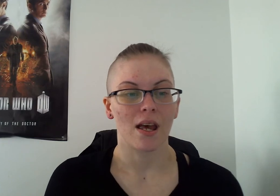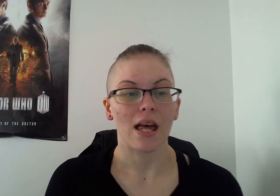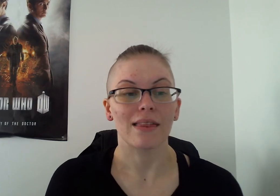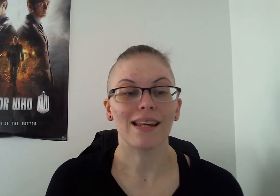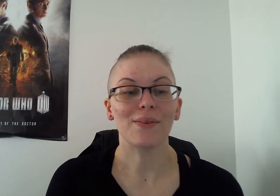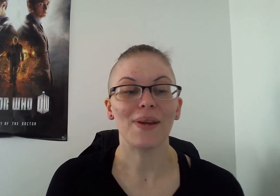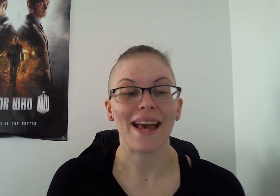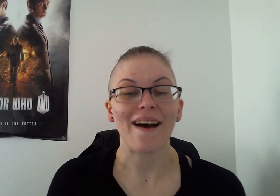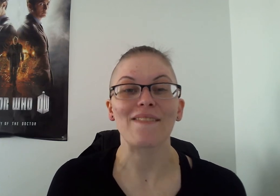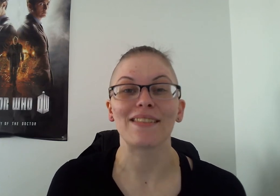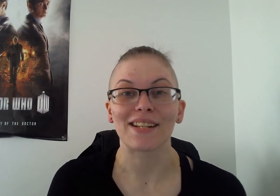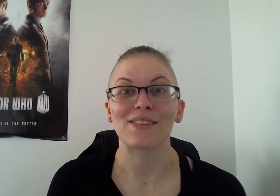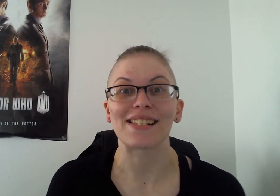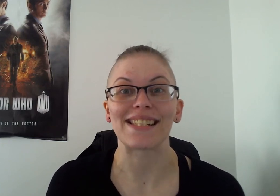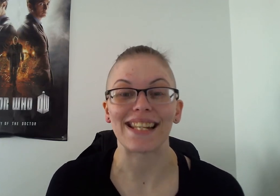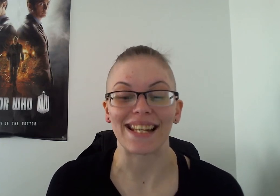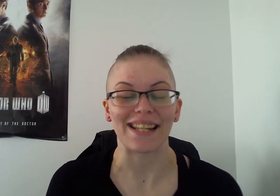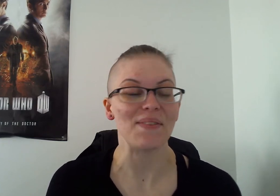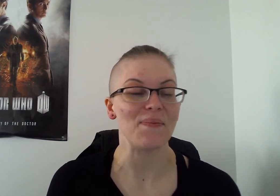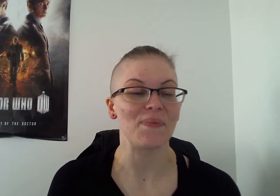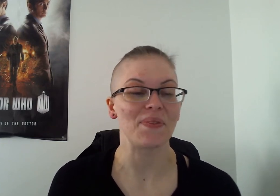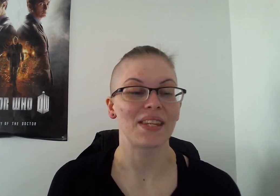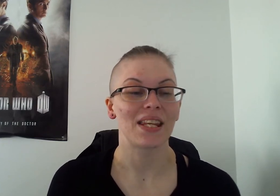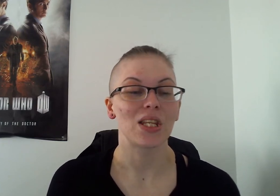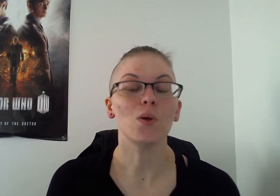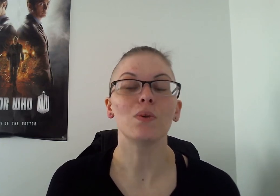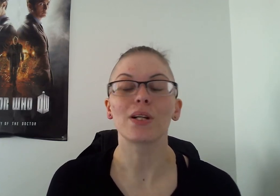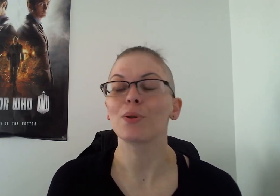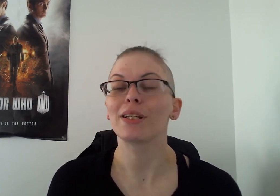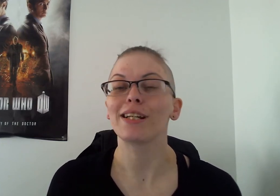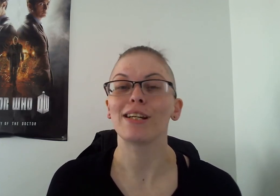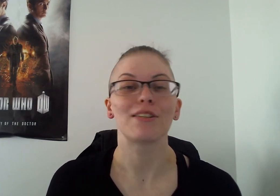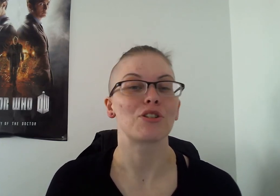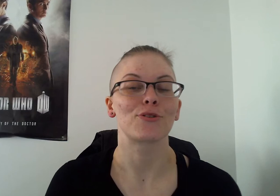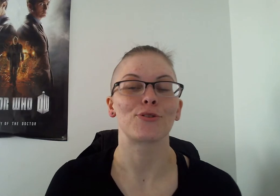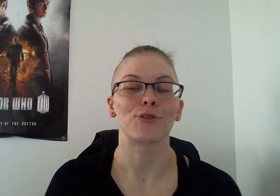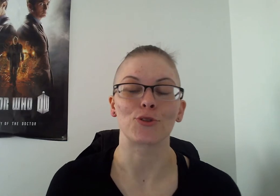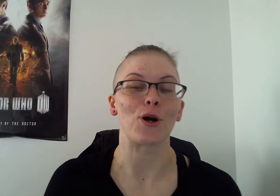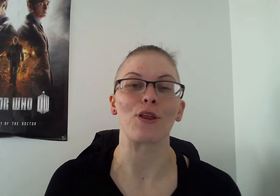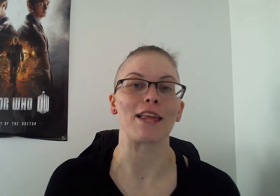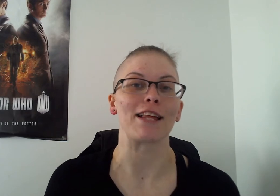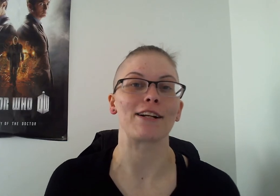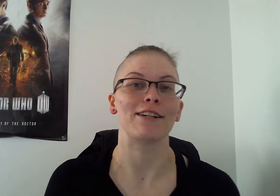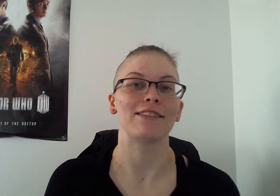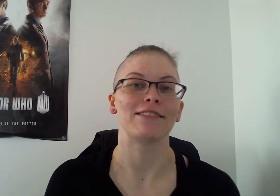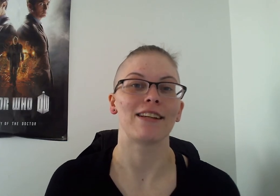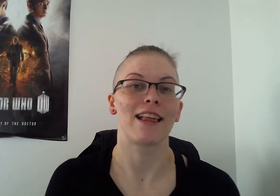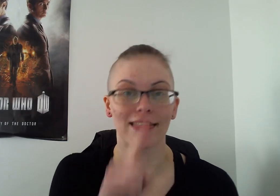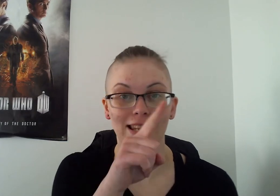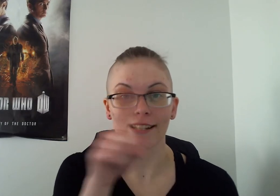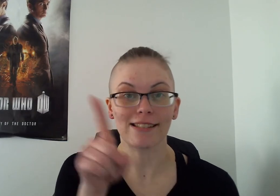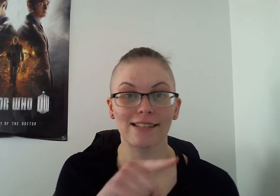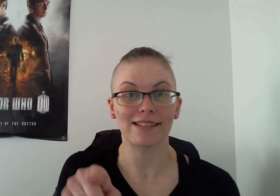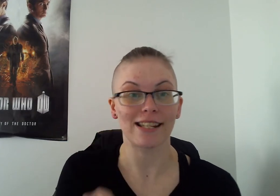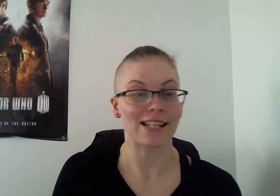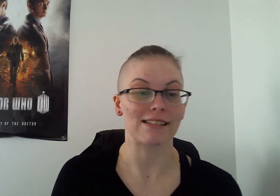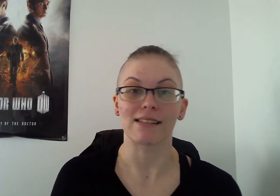And then we have the letter Z. You literally draw that letter. This is